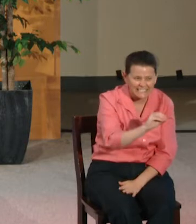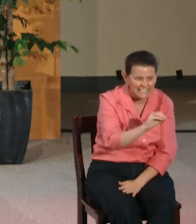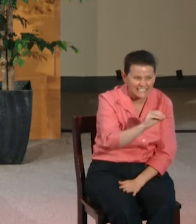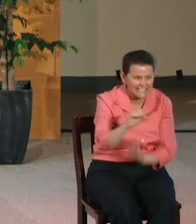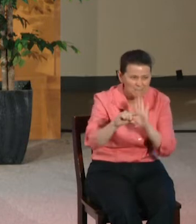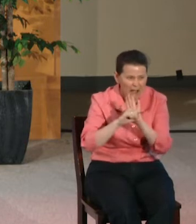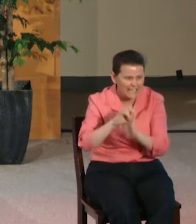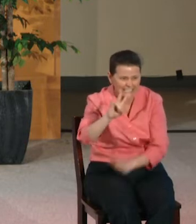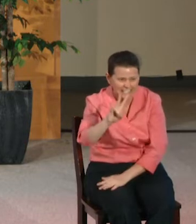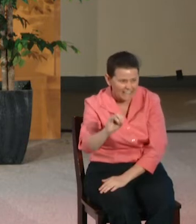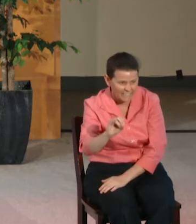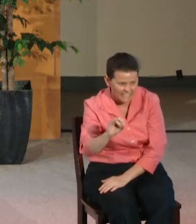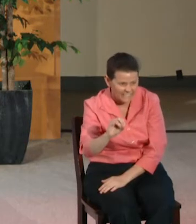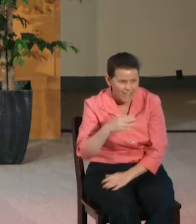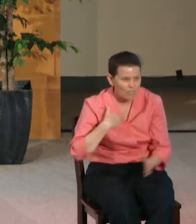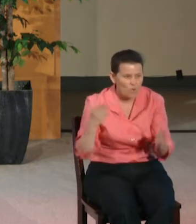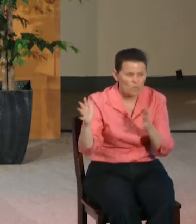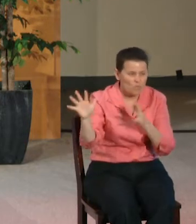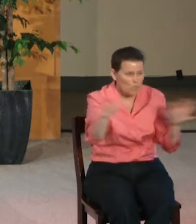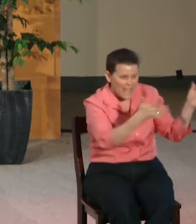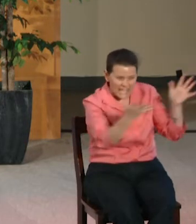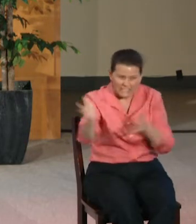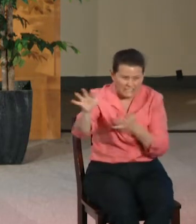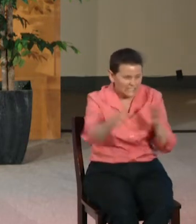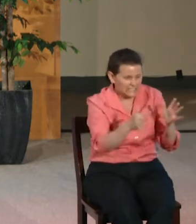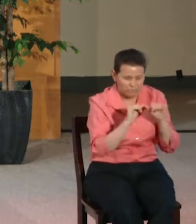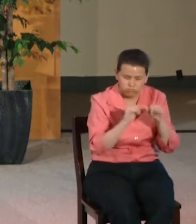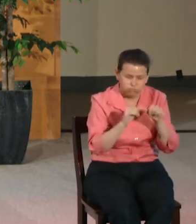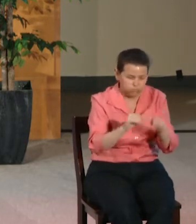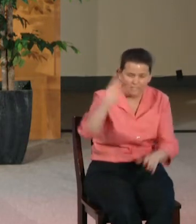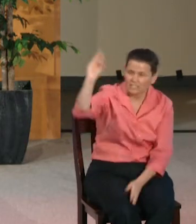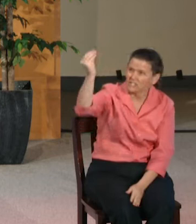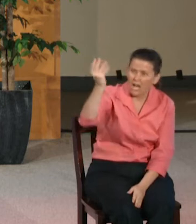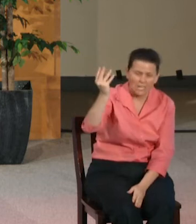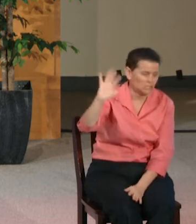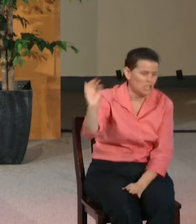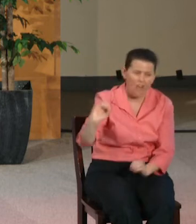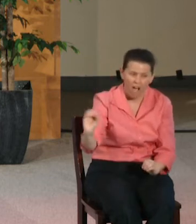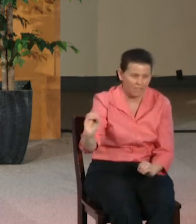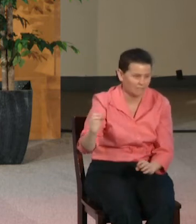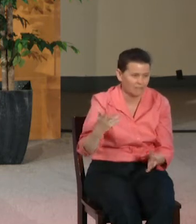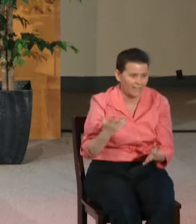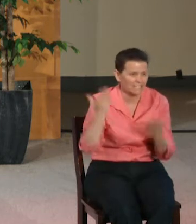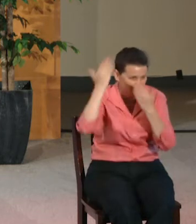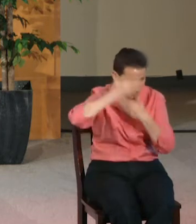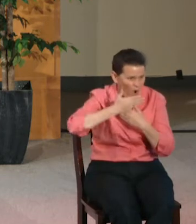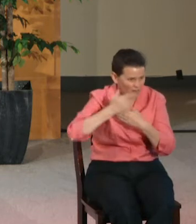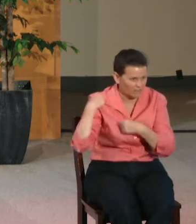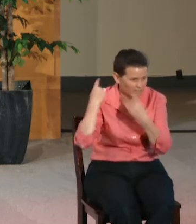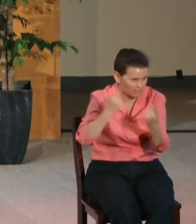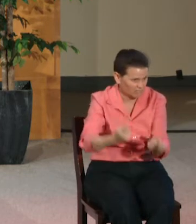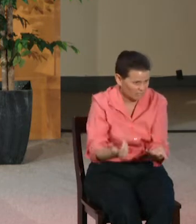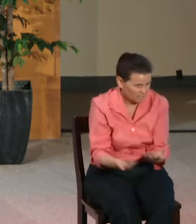-60, -70 degrees. The winds, there's almost no sunlight. It's almost all dark, you know, during that point in time. And this goes on for